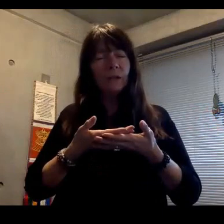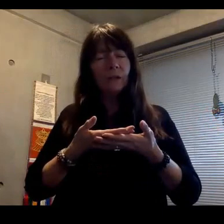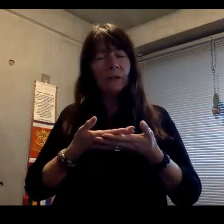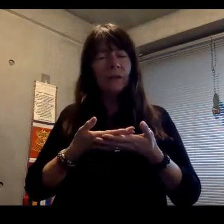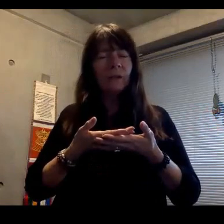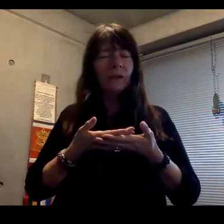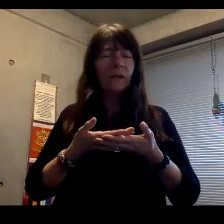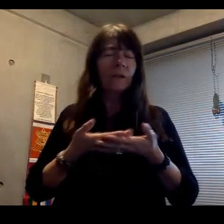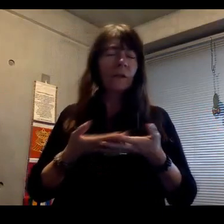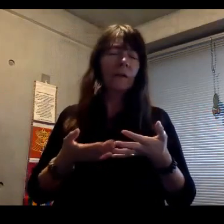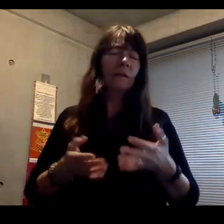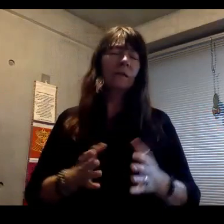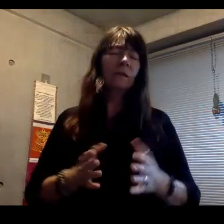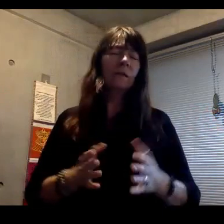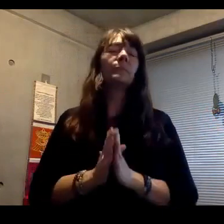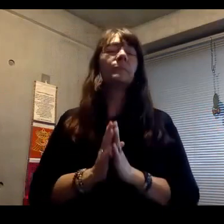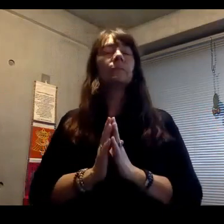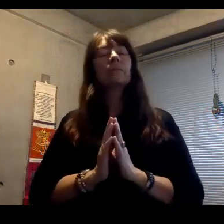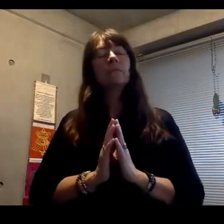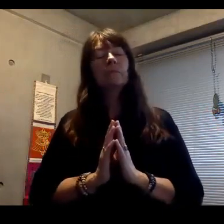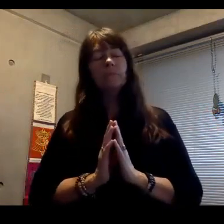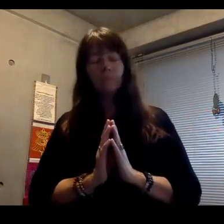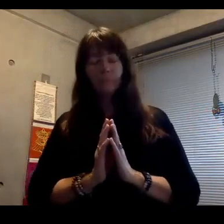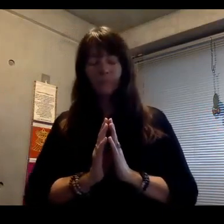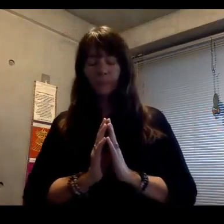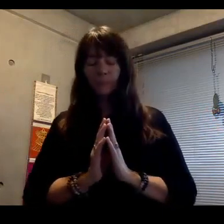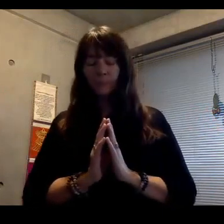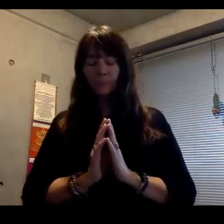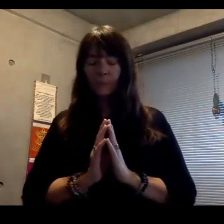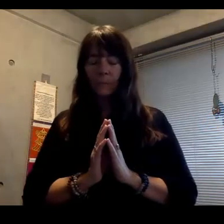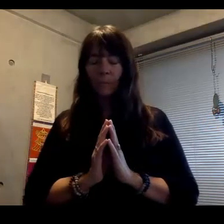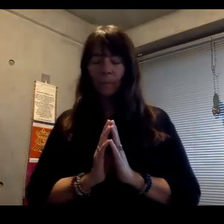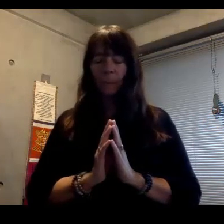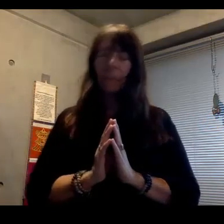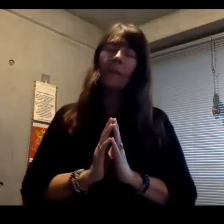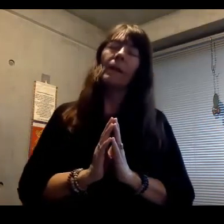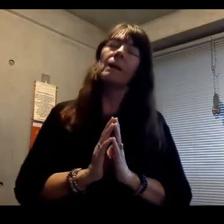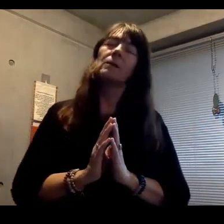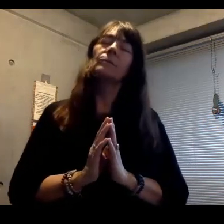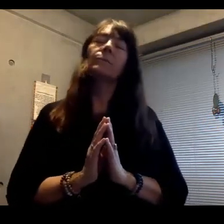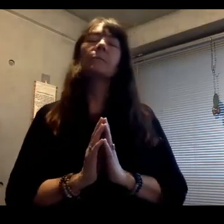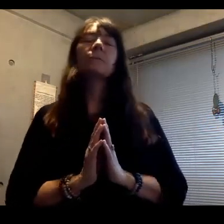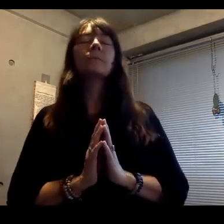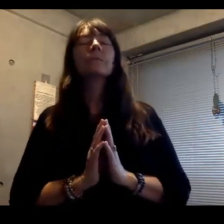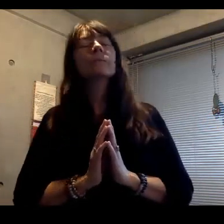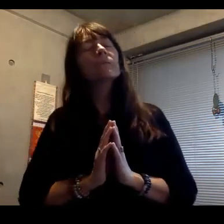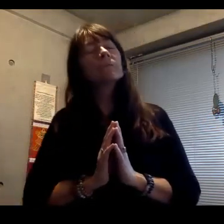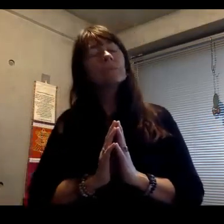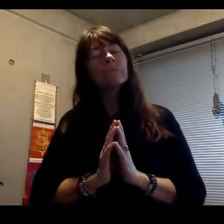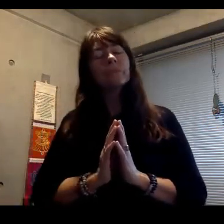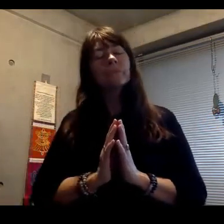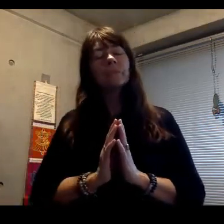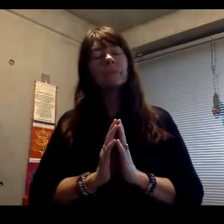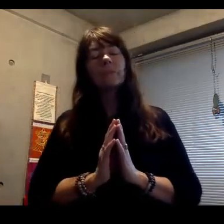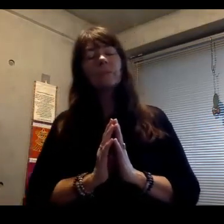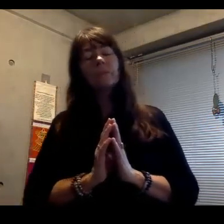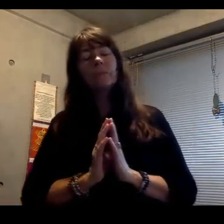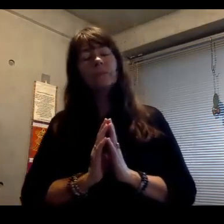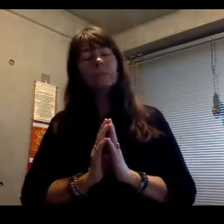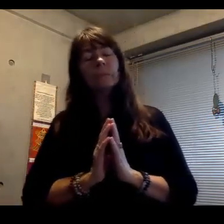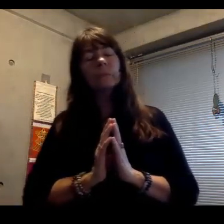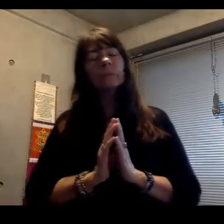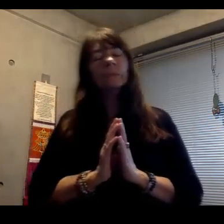So if you go through a life like this and you develop or evolve yourself to the point that you were talked about,